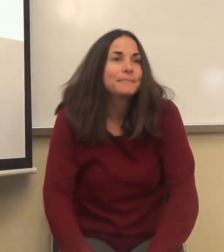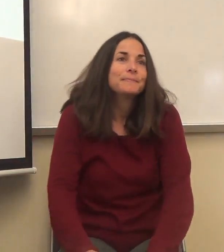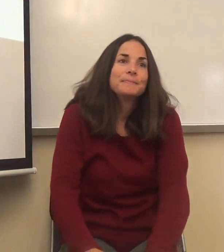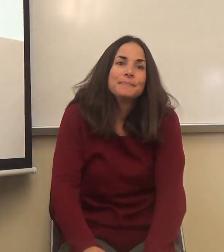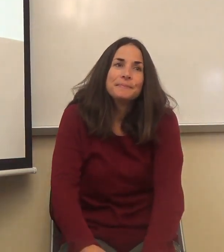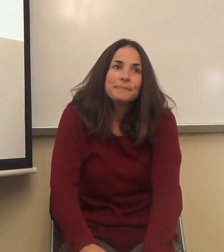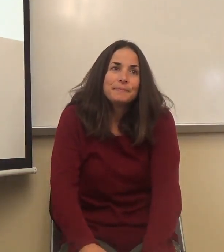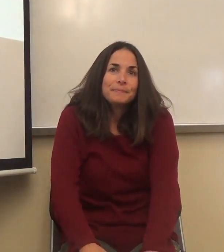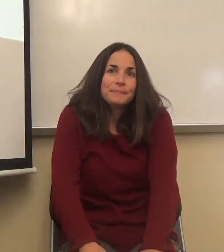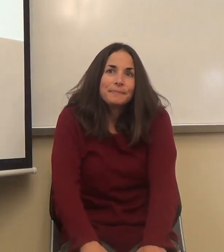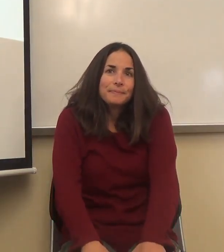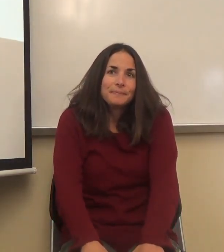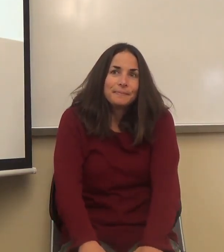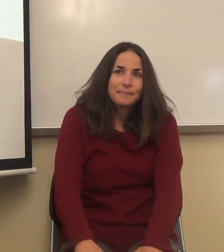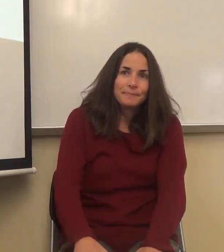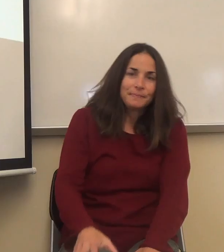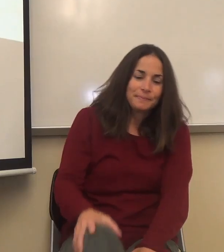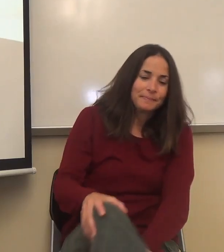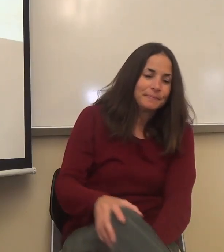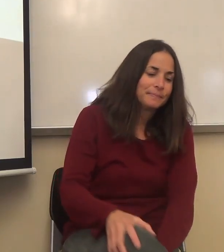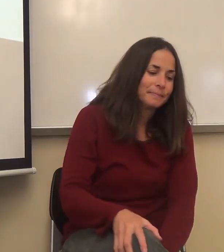one. Officer?